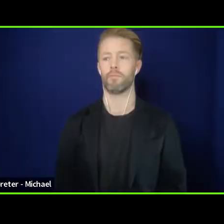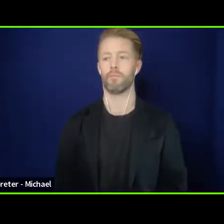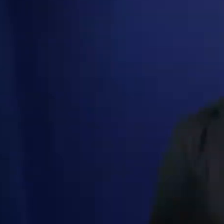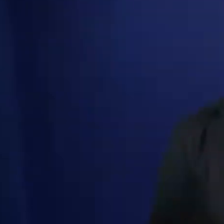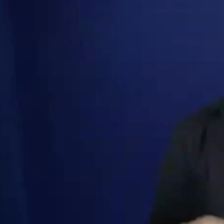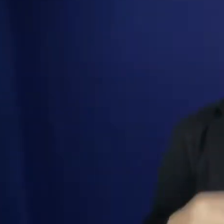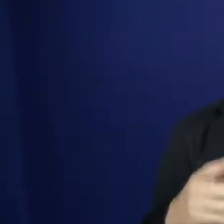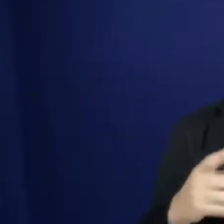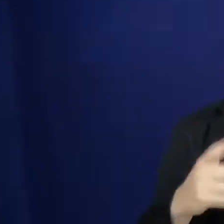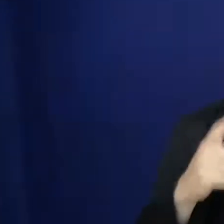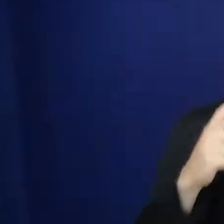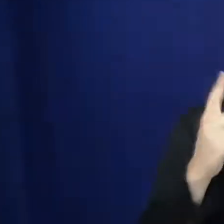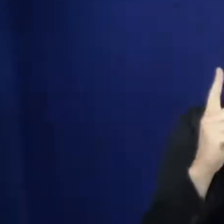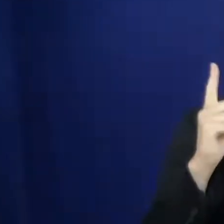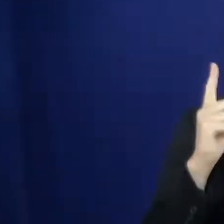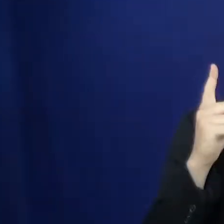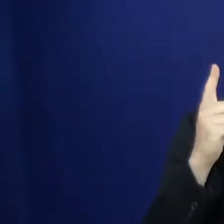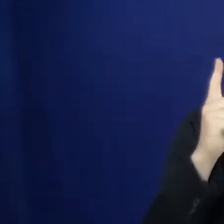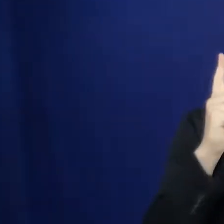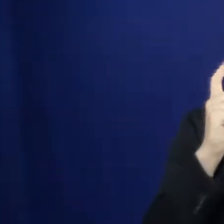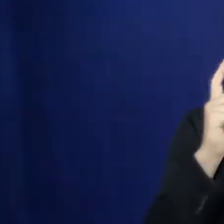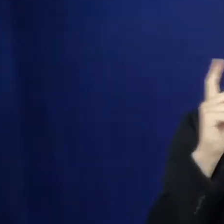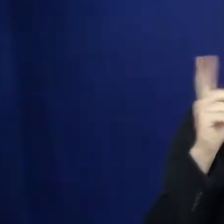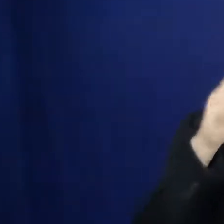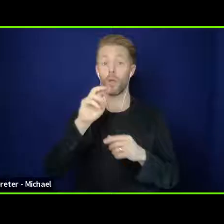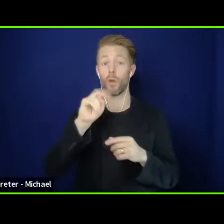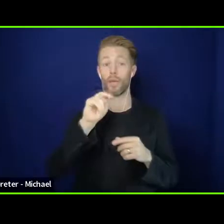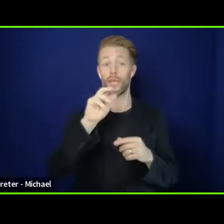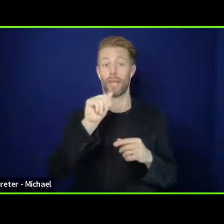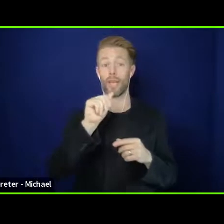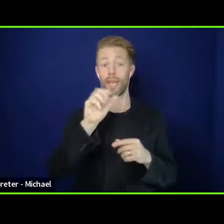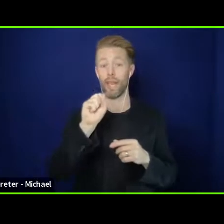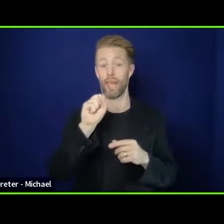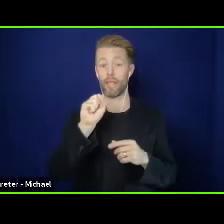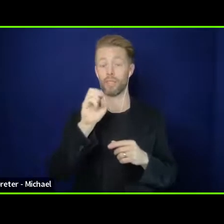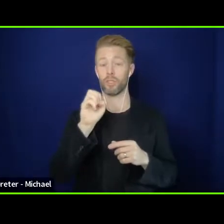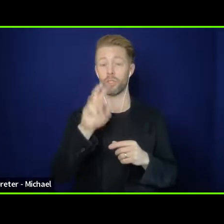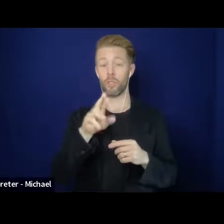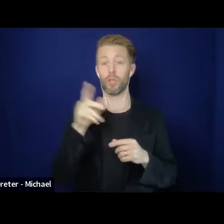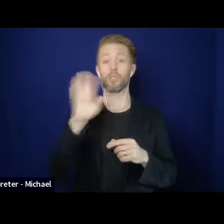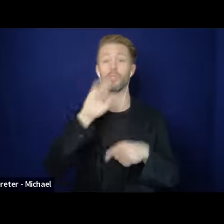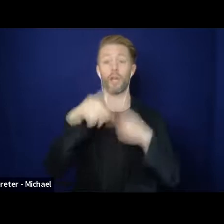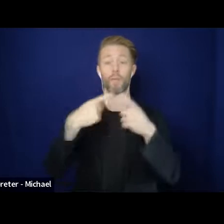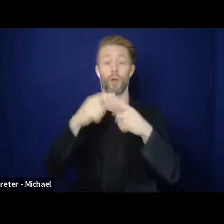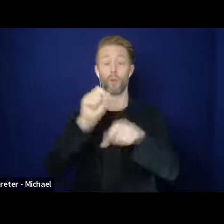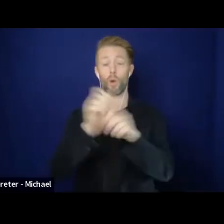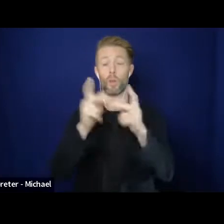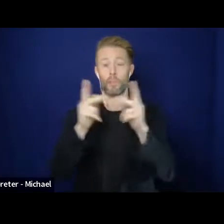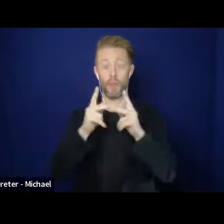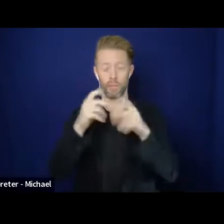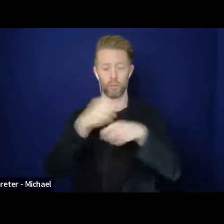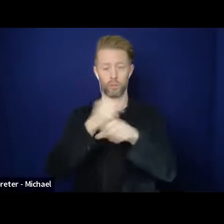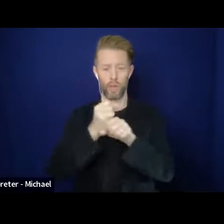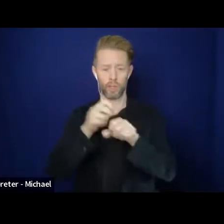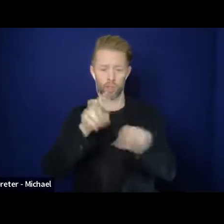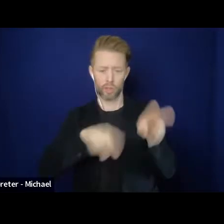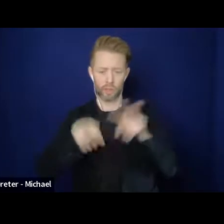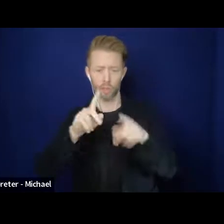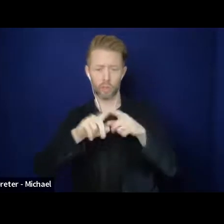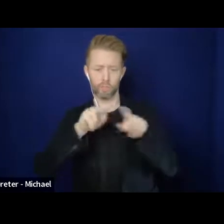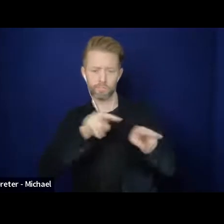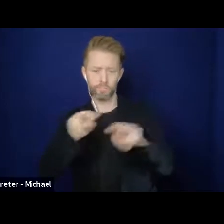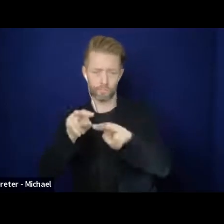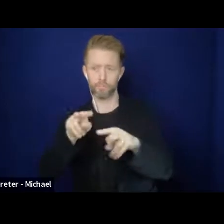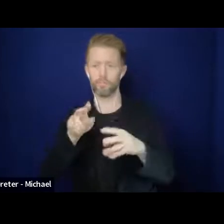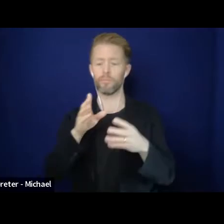Damien. Hearing about how workplaces are creating surveillance ecosystems to monitor productivity, throughput,